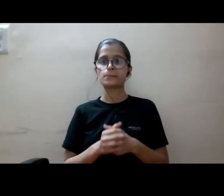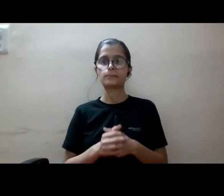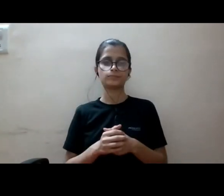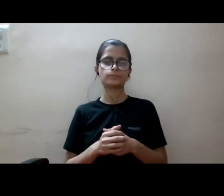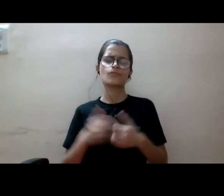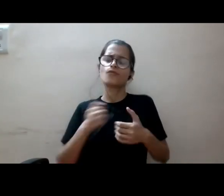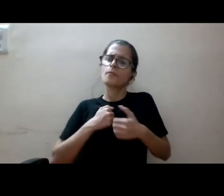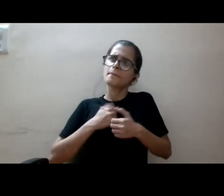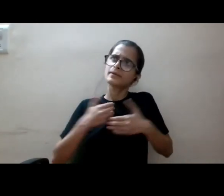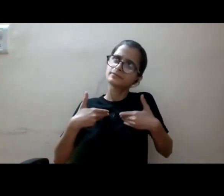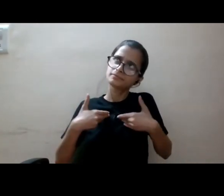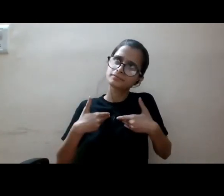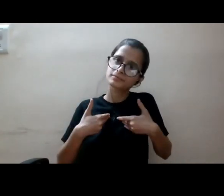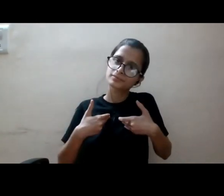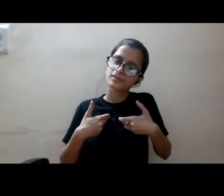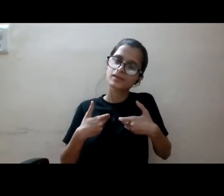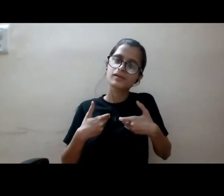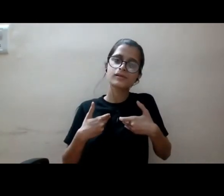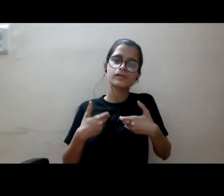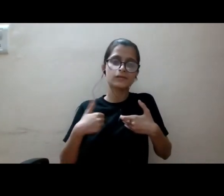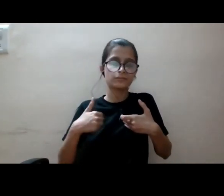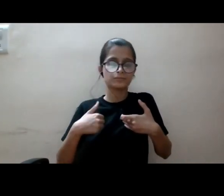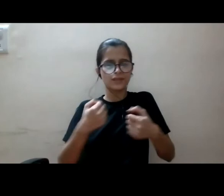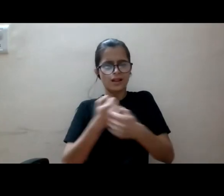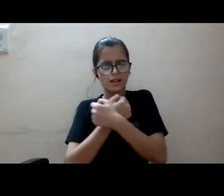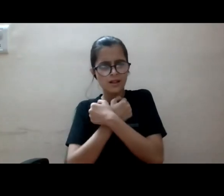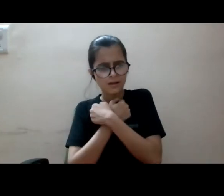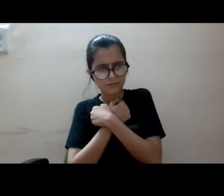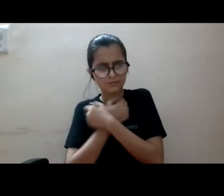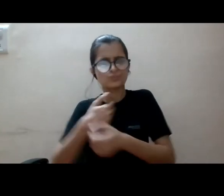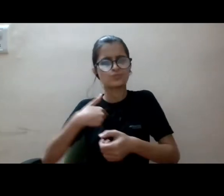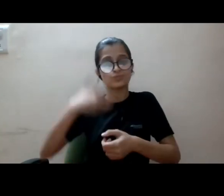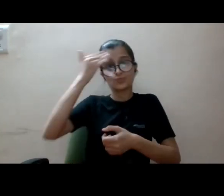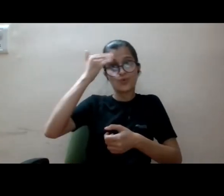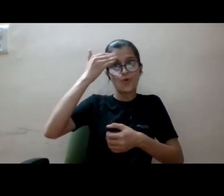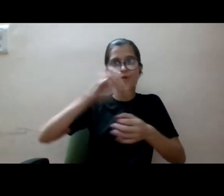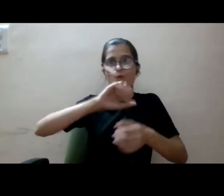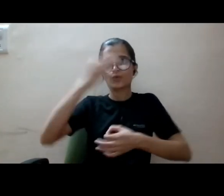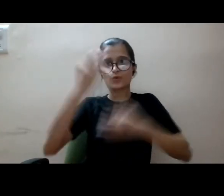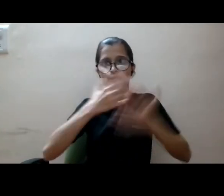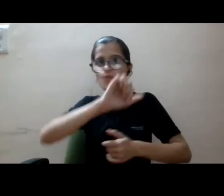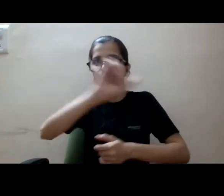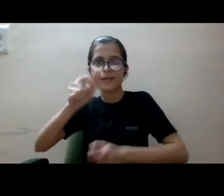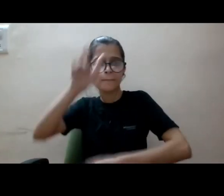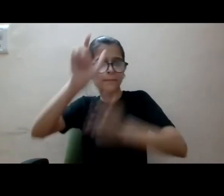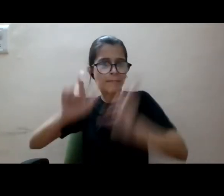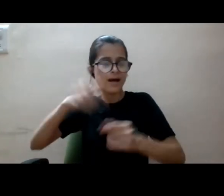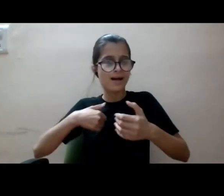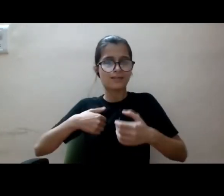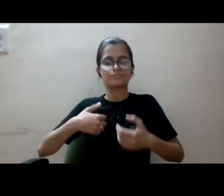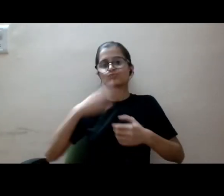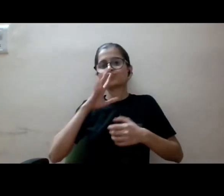For me, as a person who loves to get to know others, I think it's exciting to